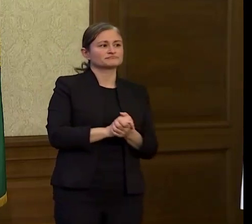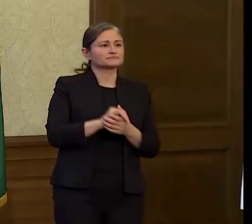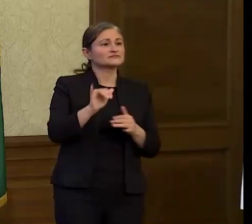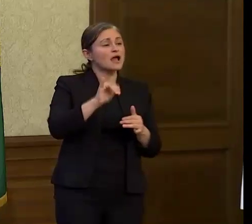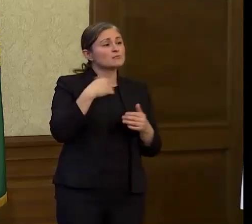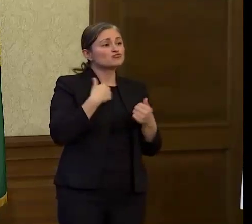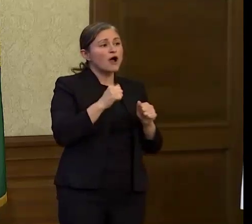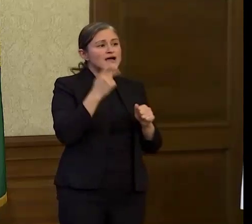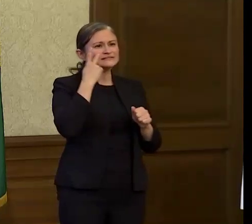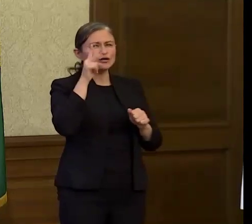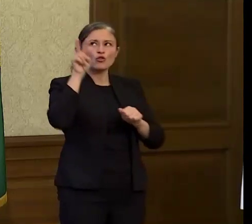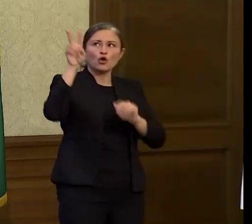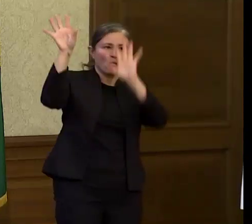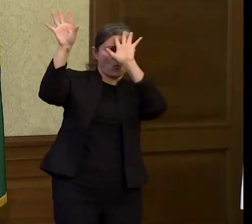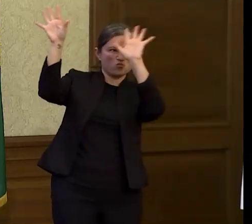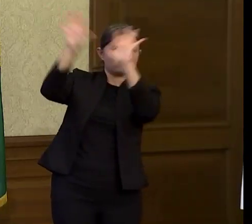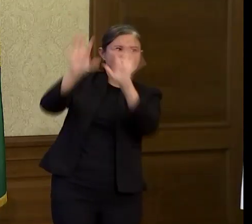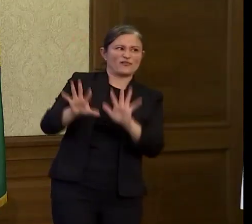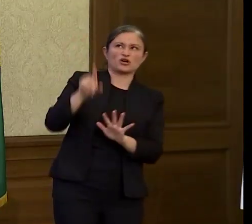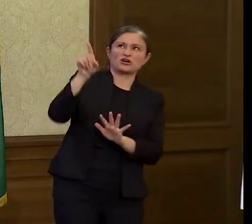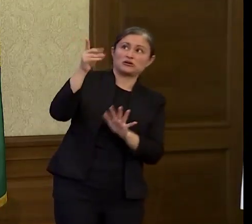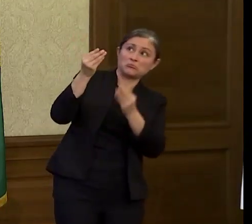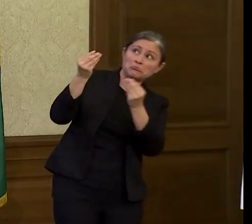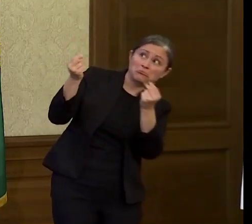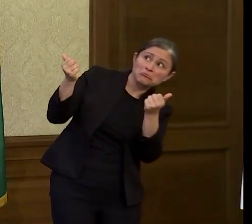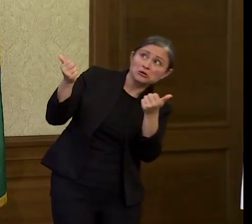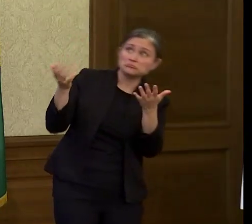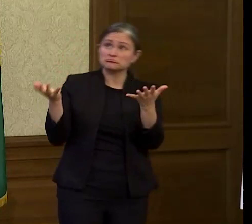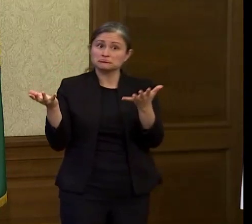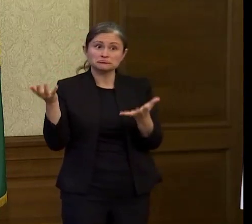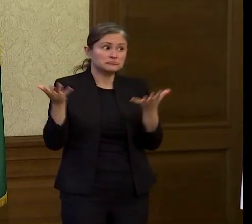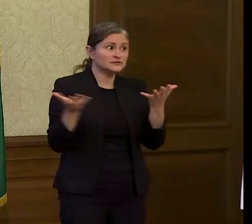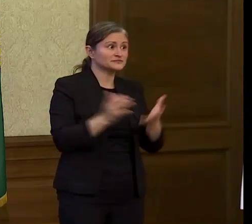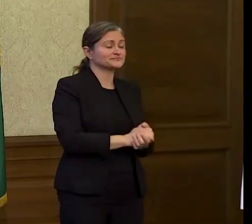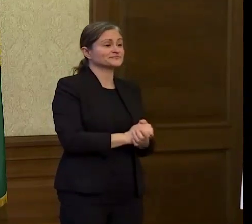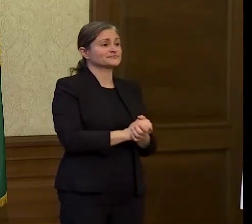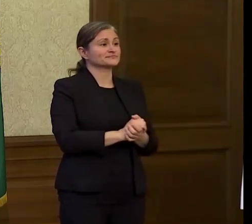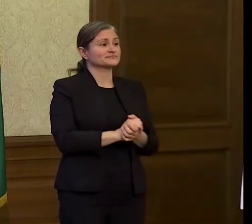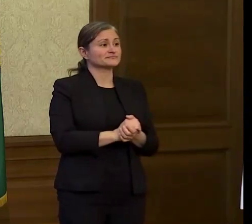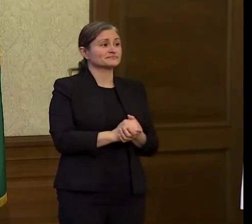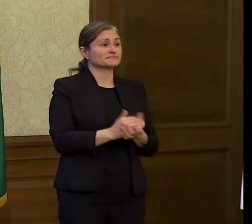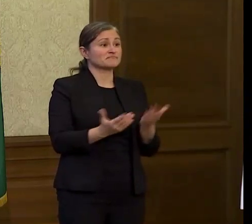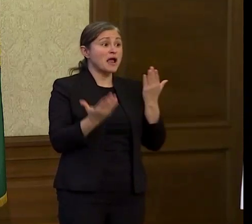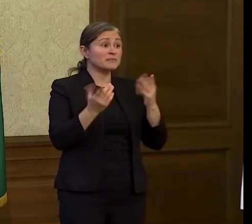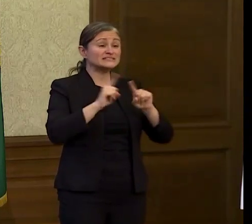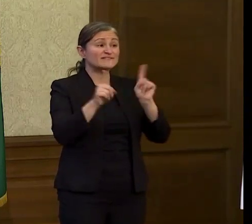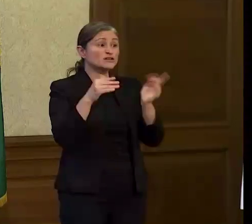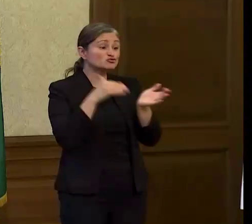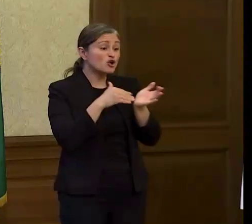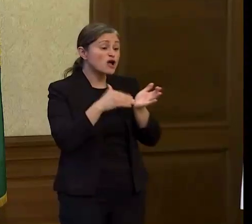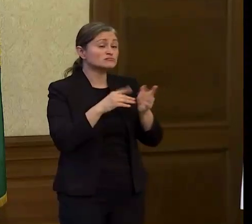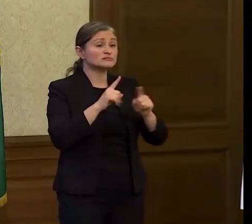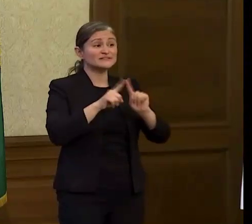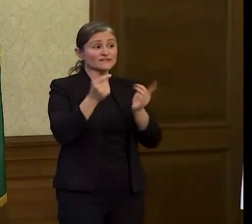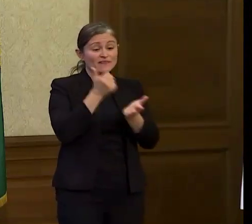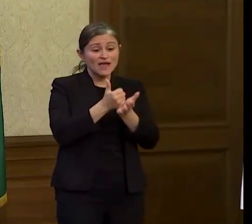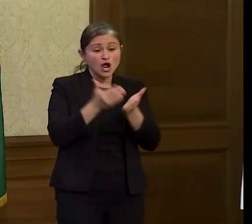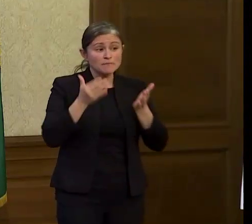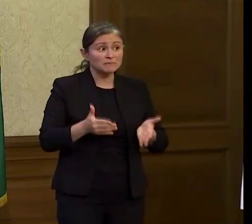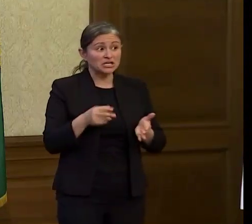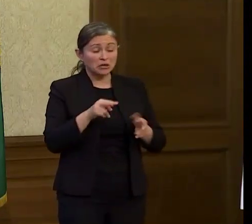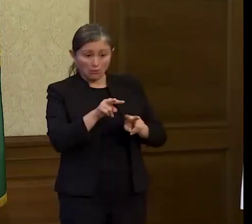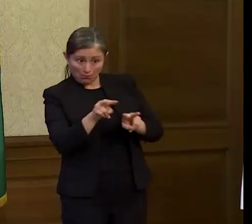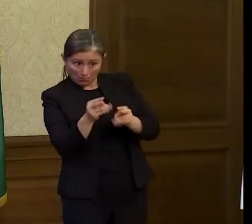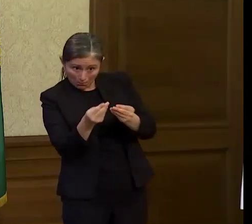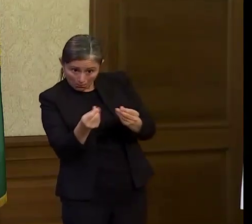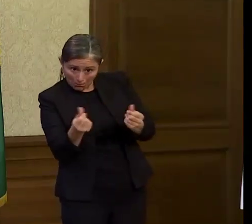We'll look as to whether any therapies have developed. And when we can release ourselves to go back will